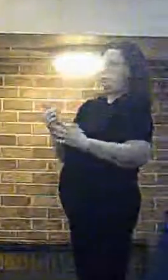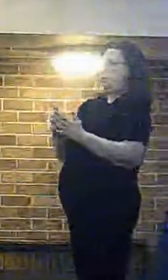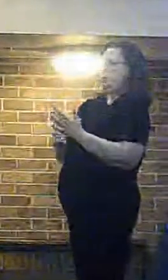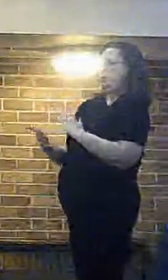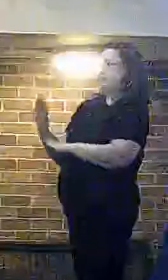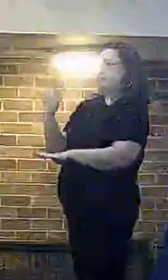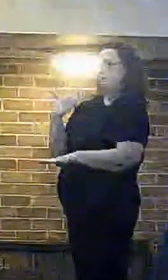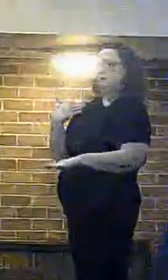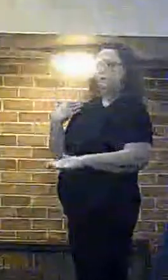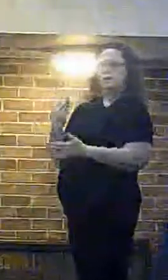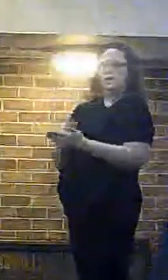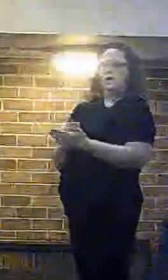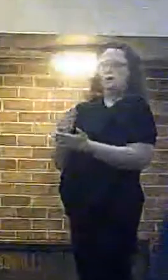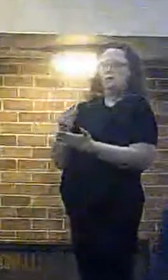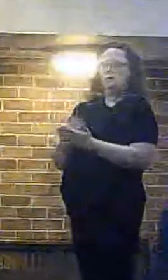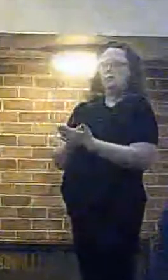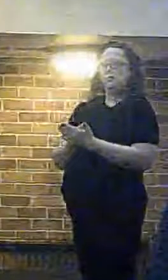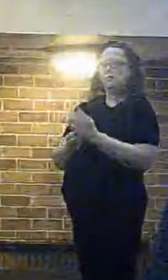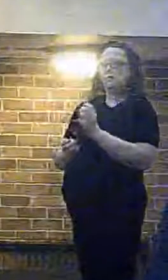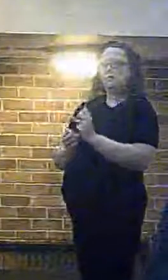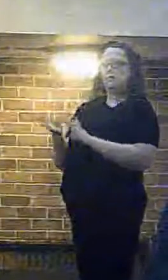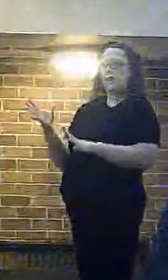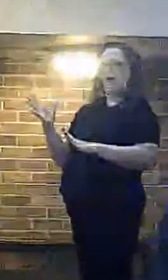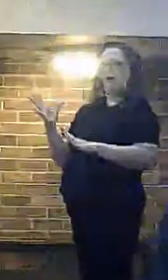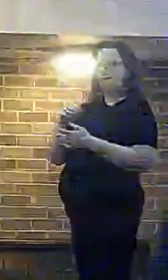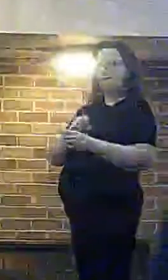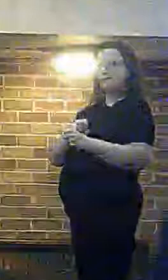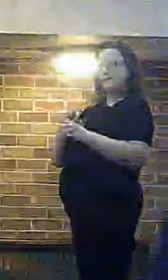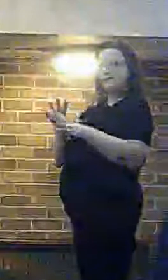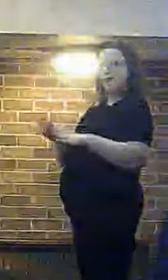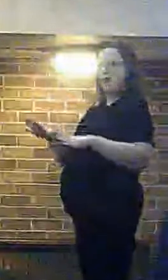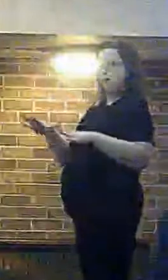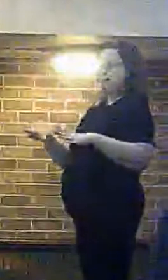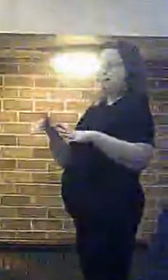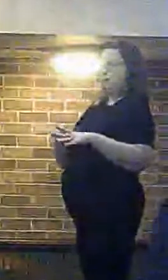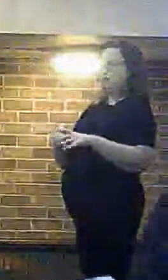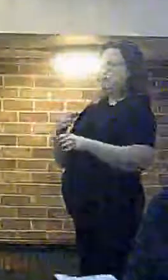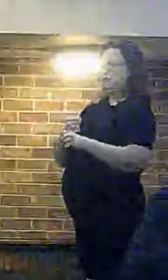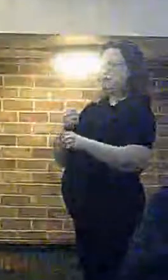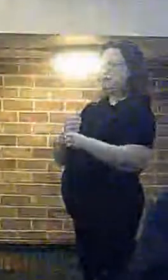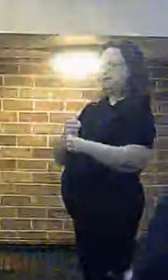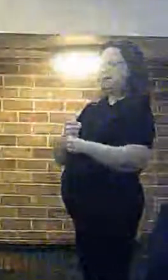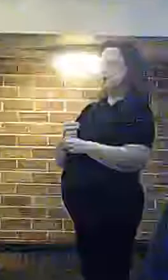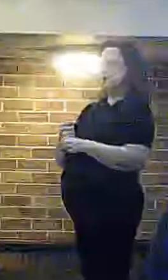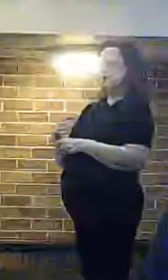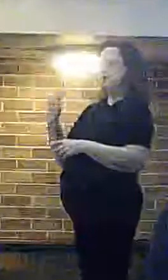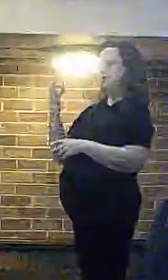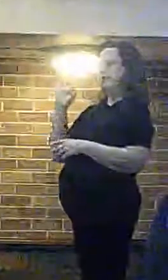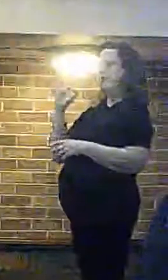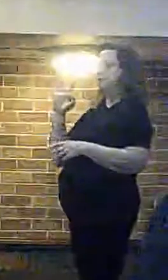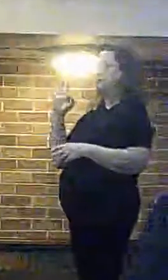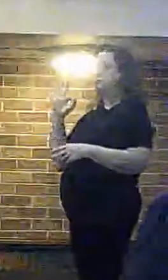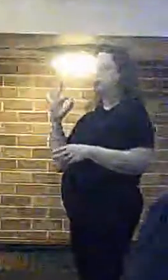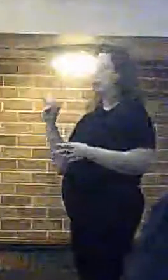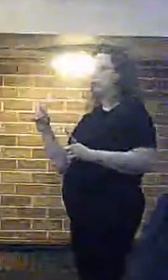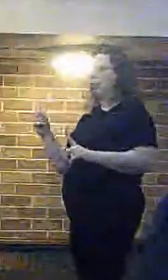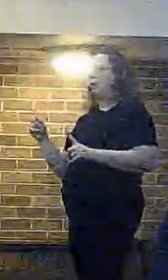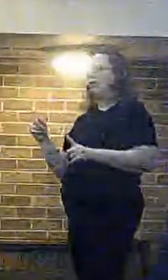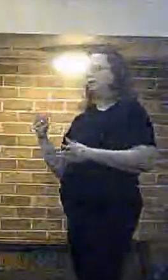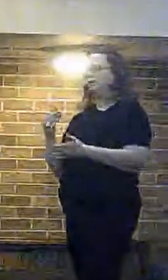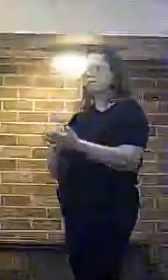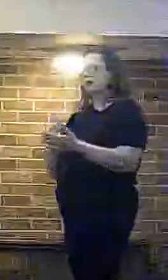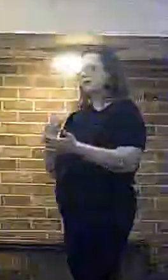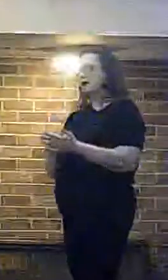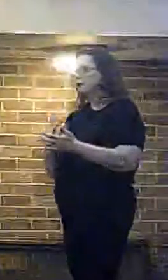how much is the fire authority going to have to? How much is the council going to make out of it? Do they have a financial interest in